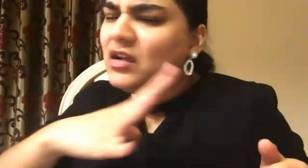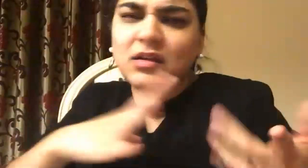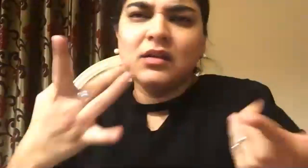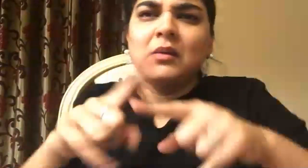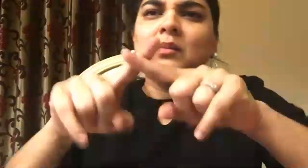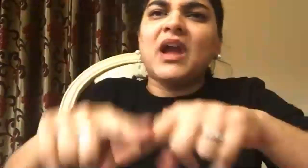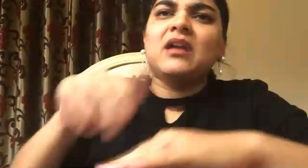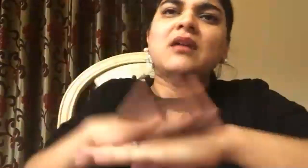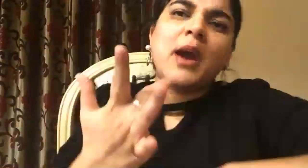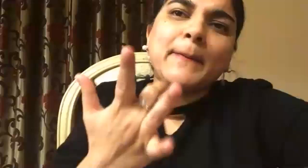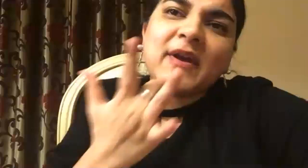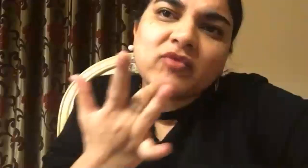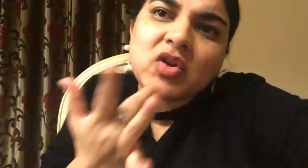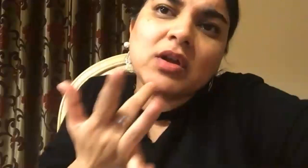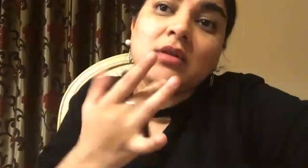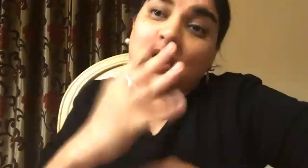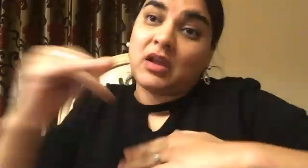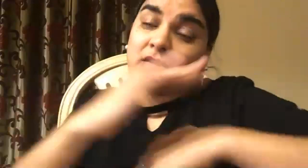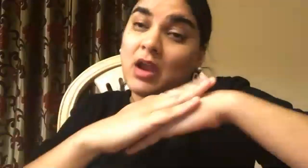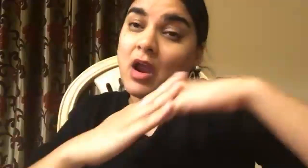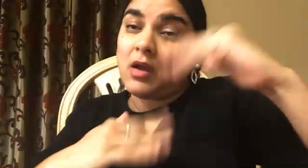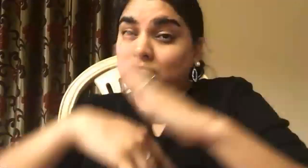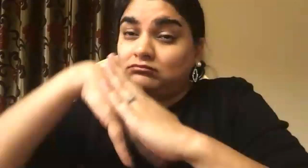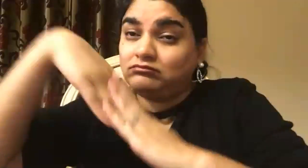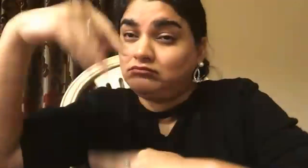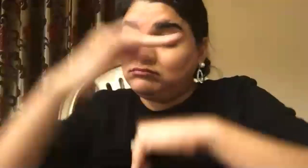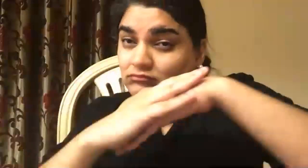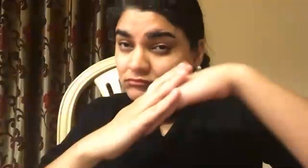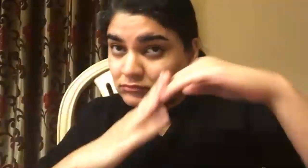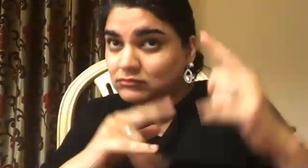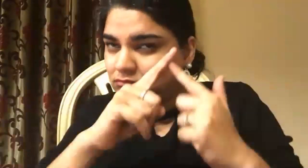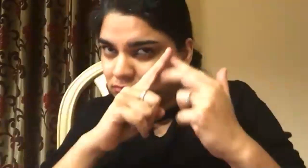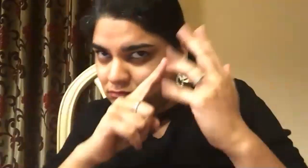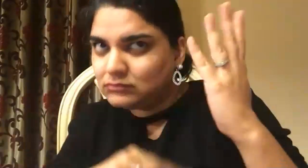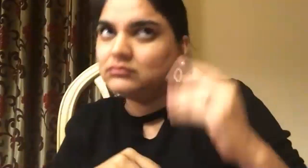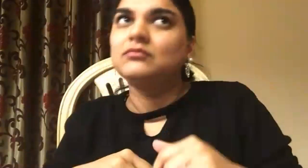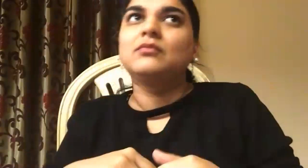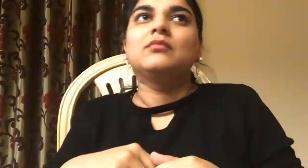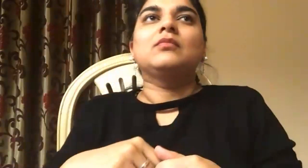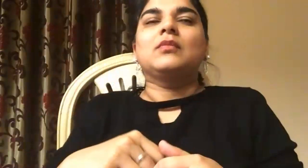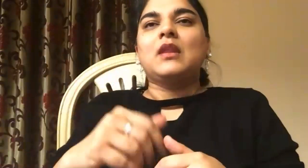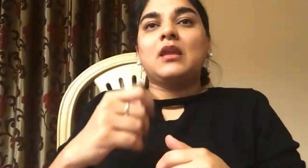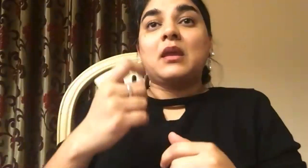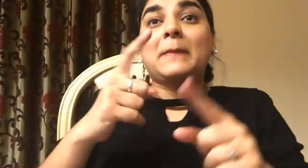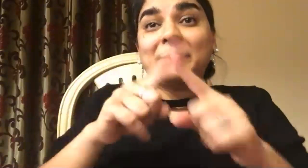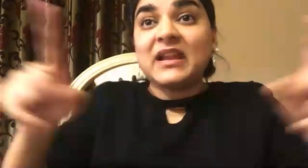listen, don't get me wrong. People, you know, if they have a different culture than their SSP, that's